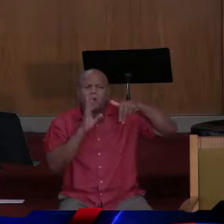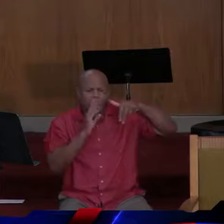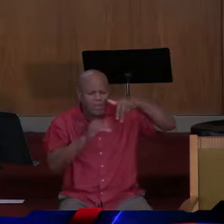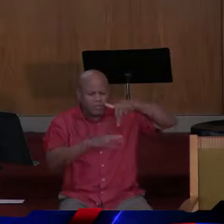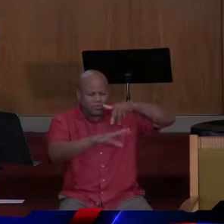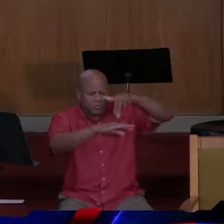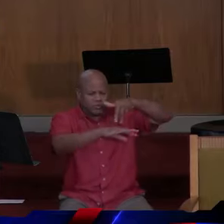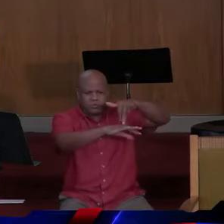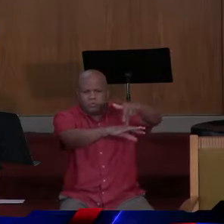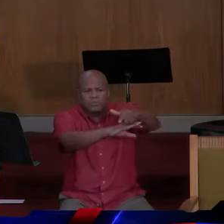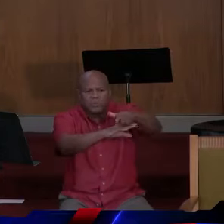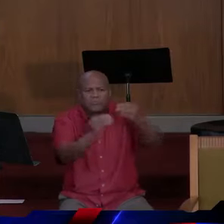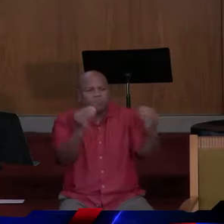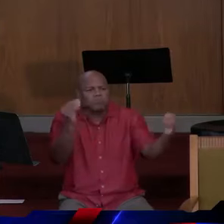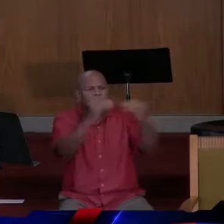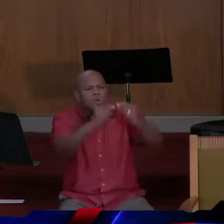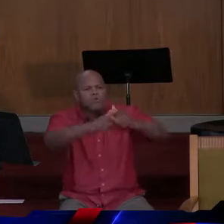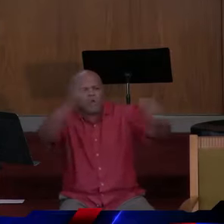do greater works than that